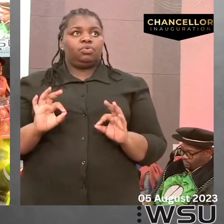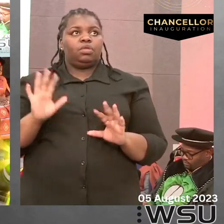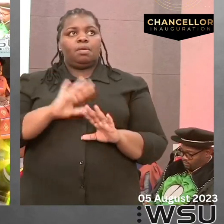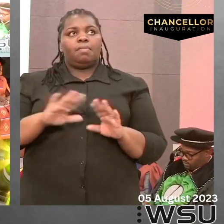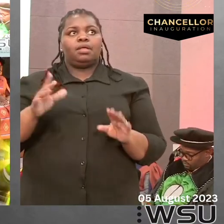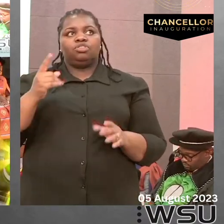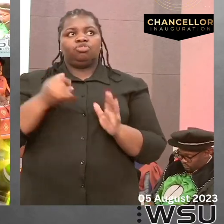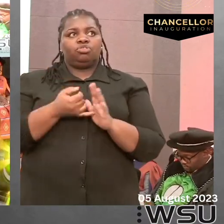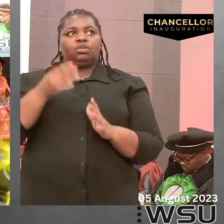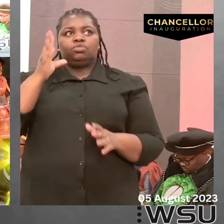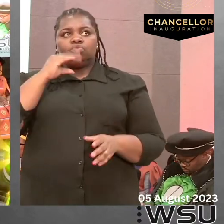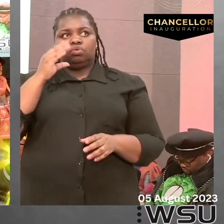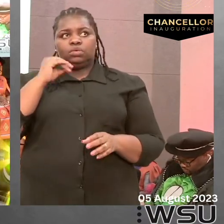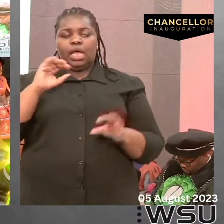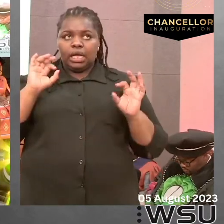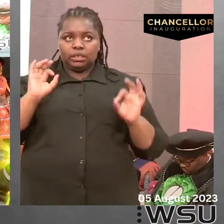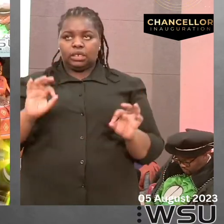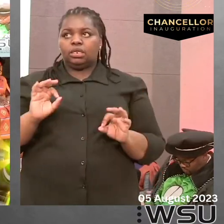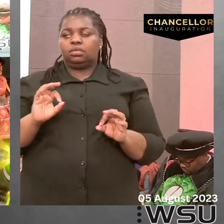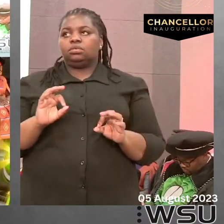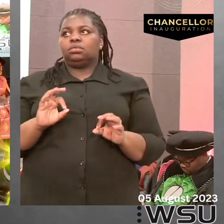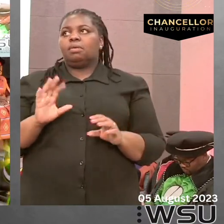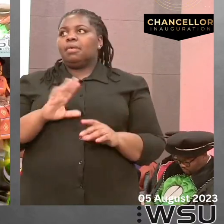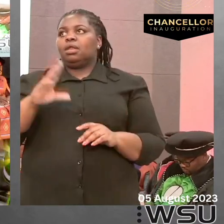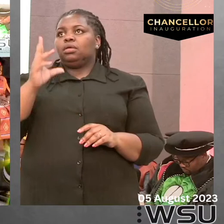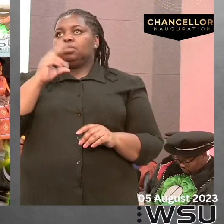talk excellence. They mustn't only